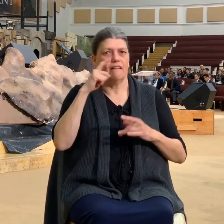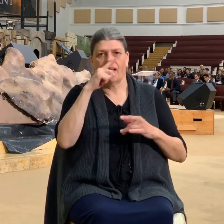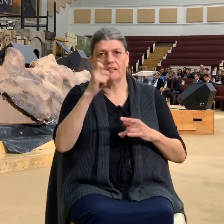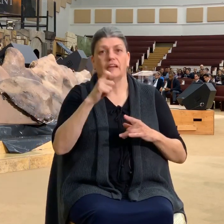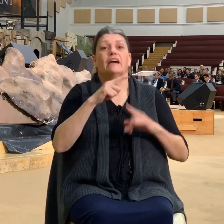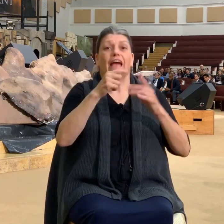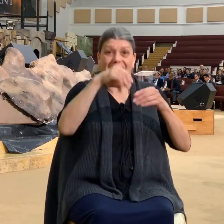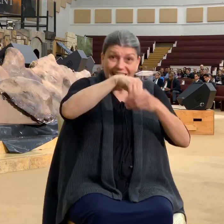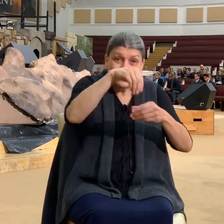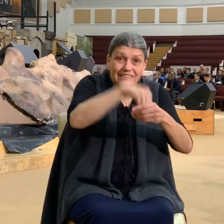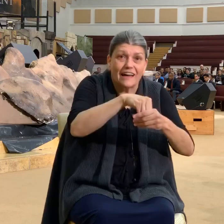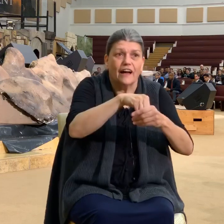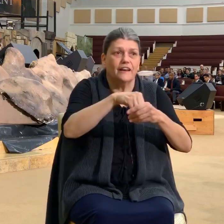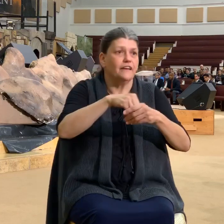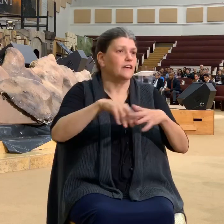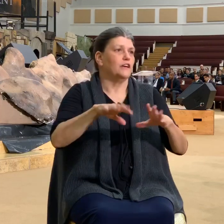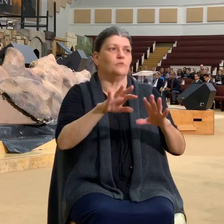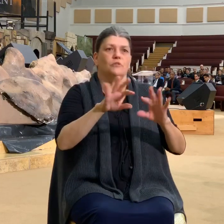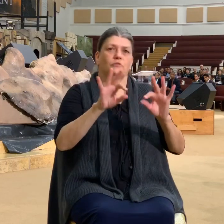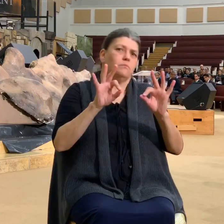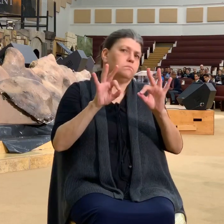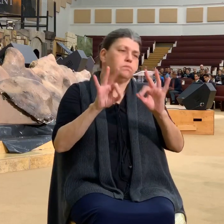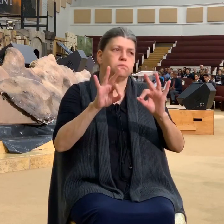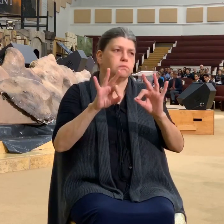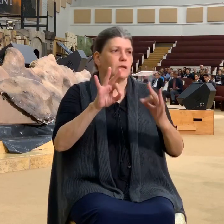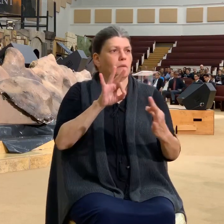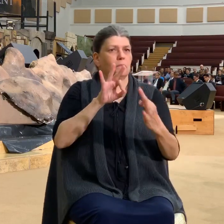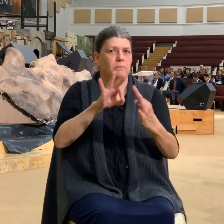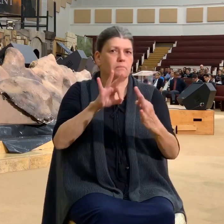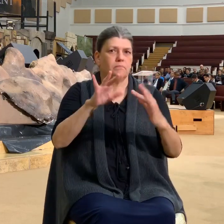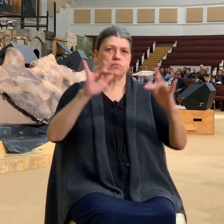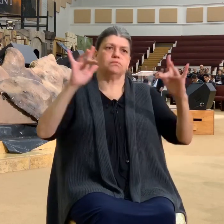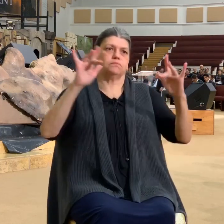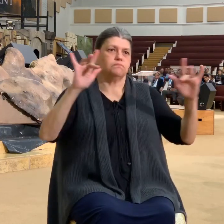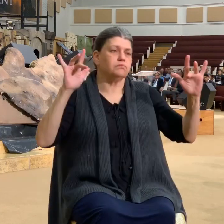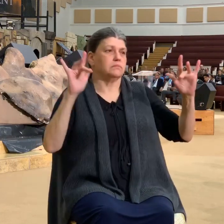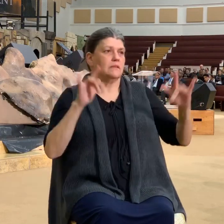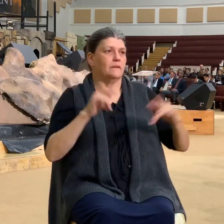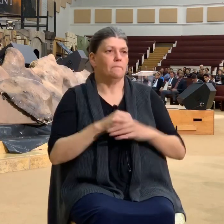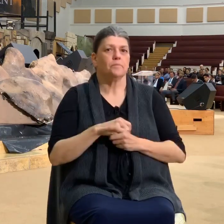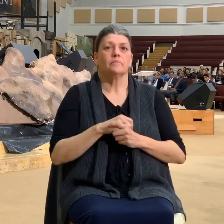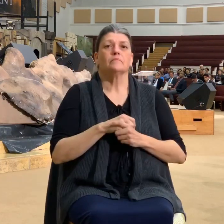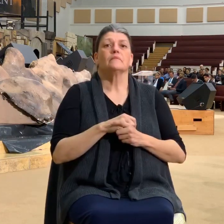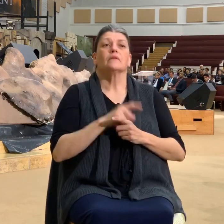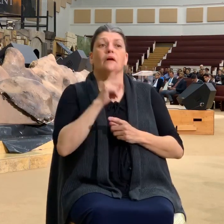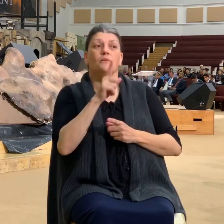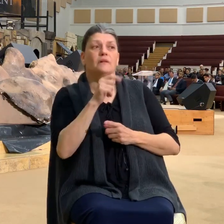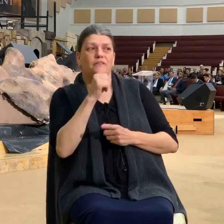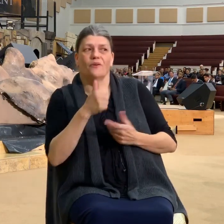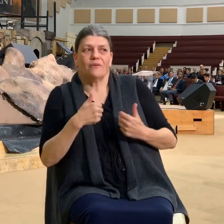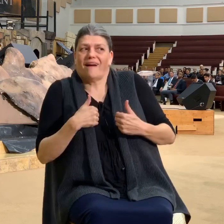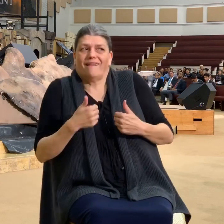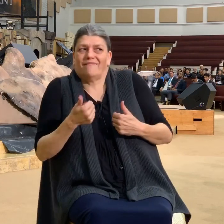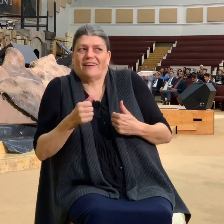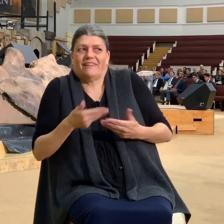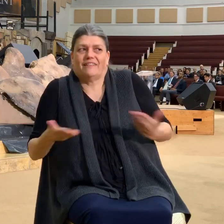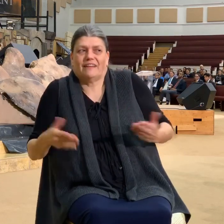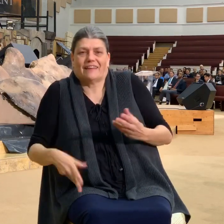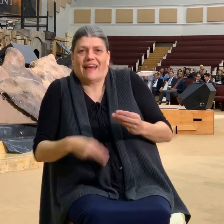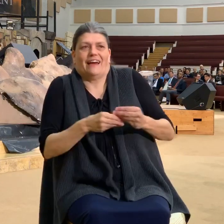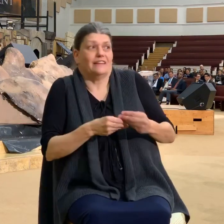scripture. Dad, anything you want to add to that? I know I covered a lot of ground there. I really don't have anything to add. I think he's done